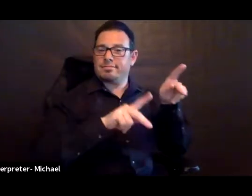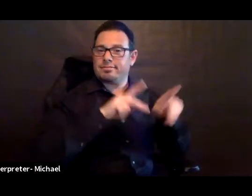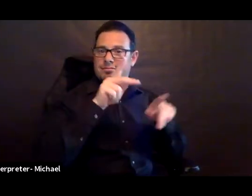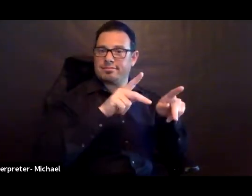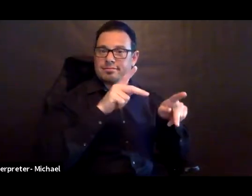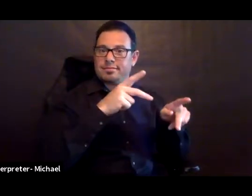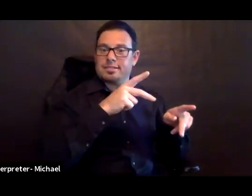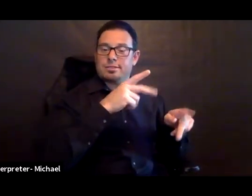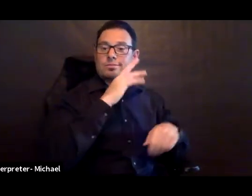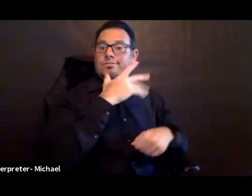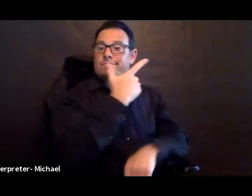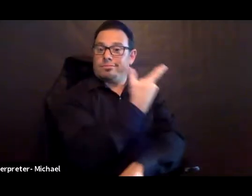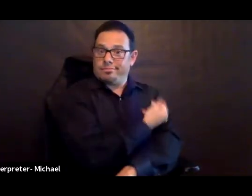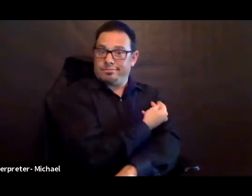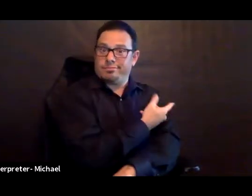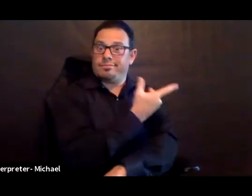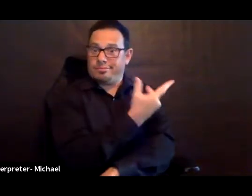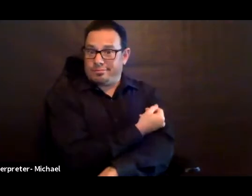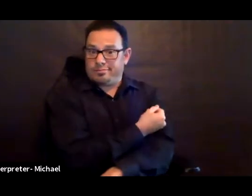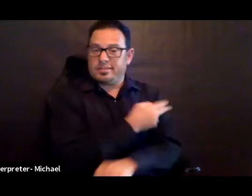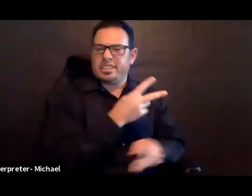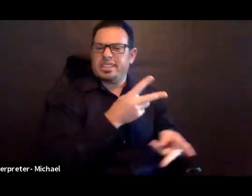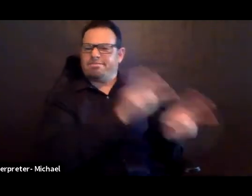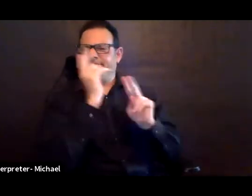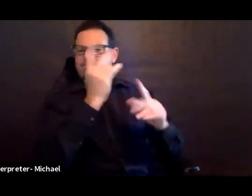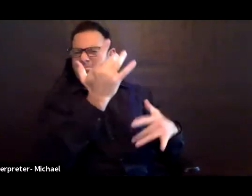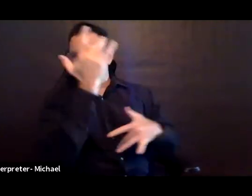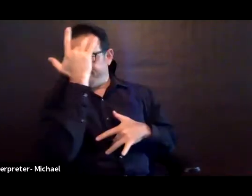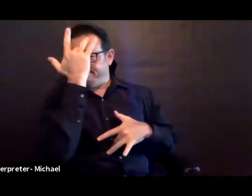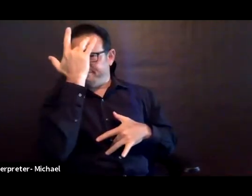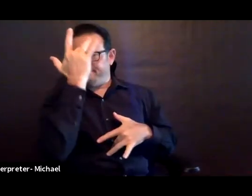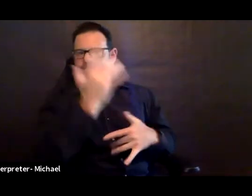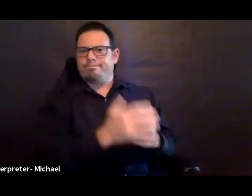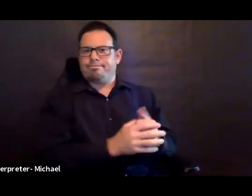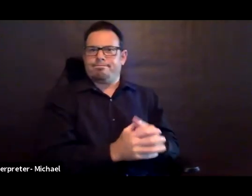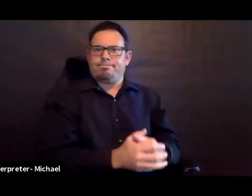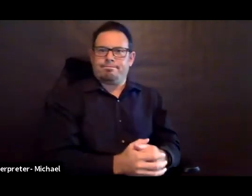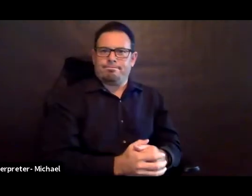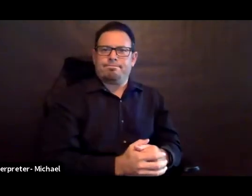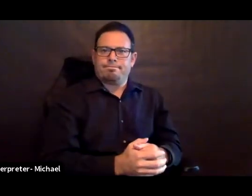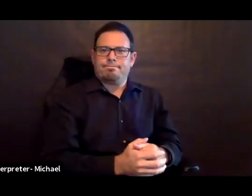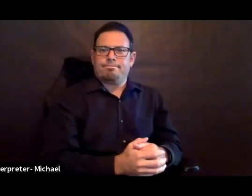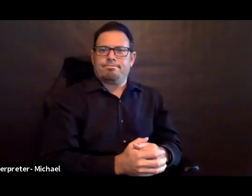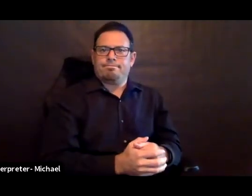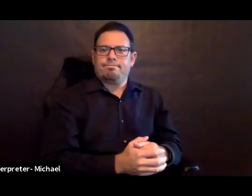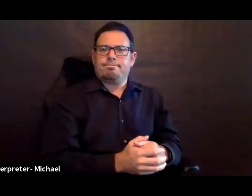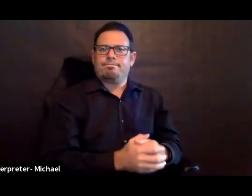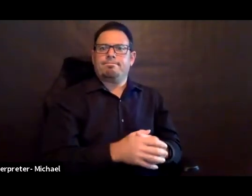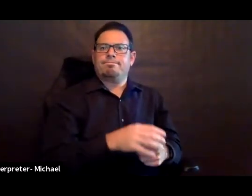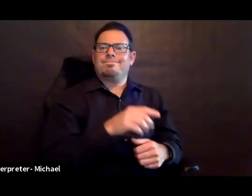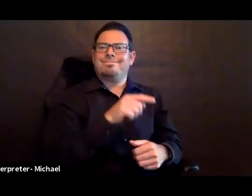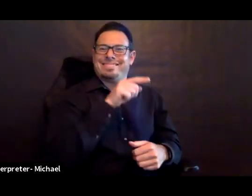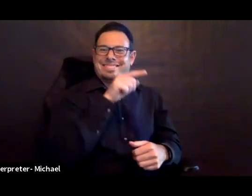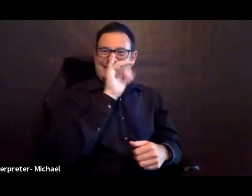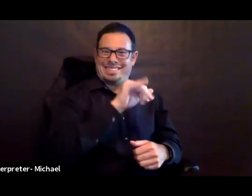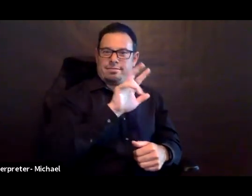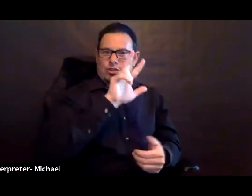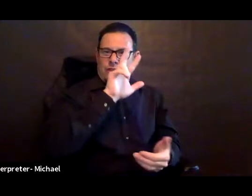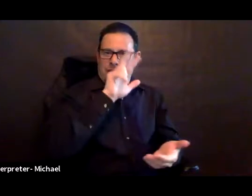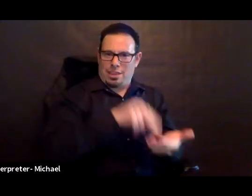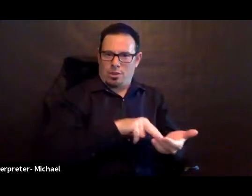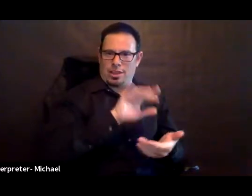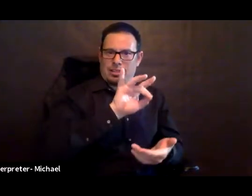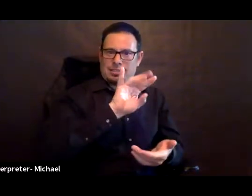I can take that, and I'll just explain that, we are not able to